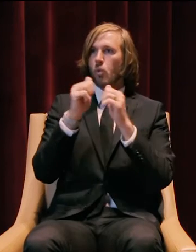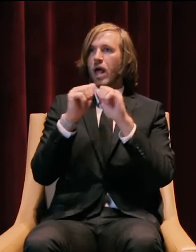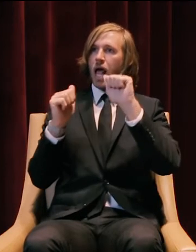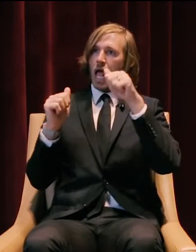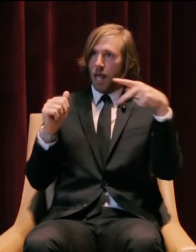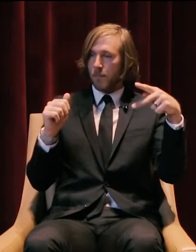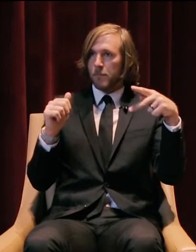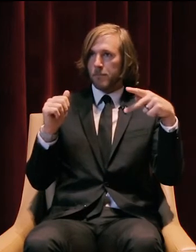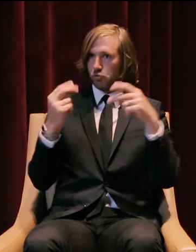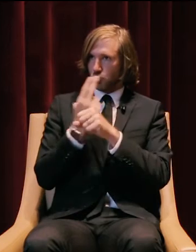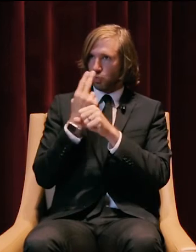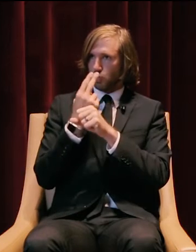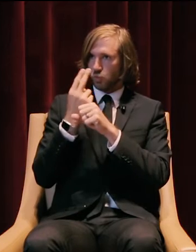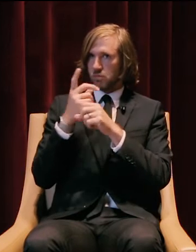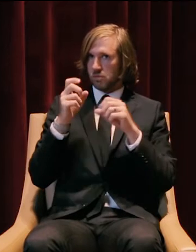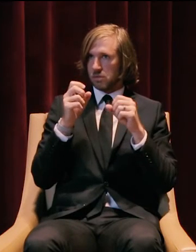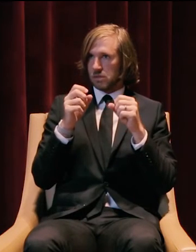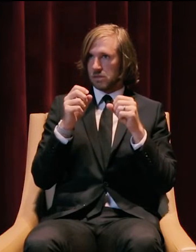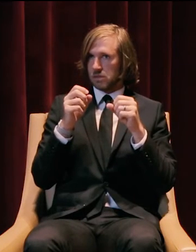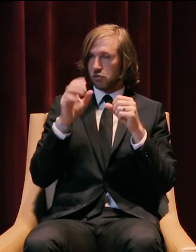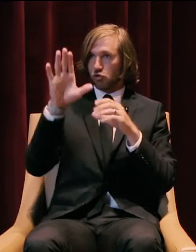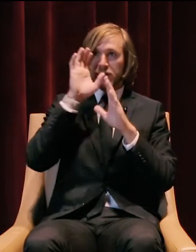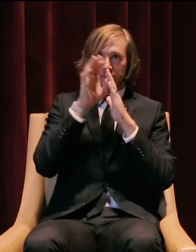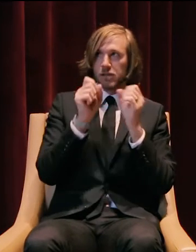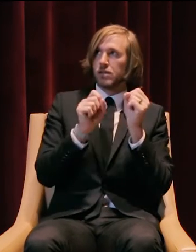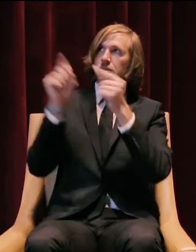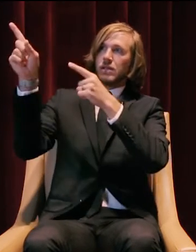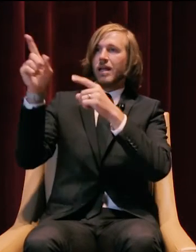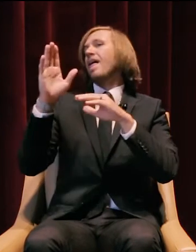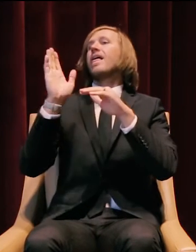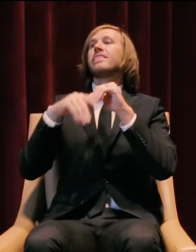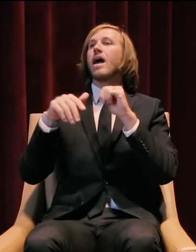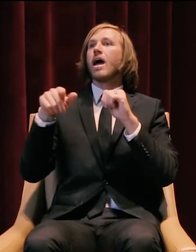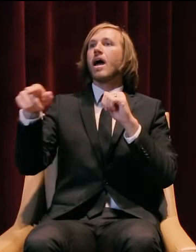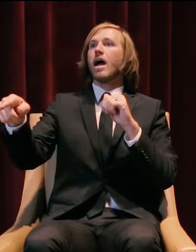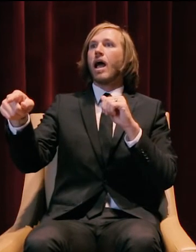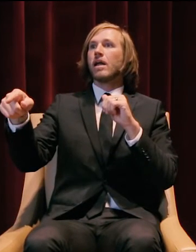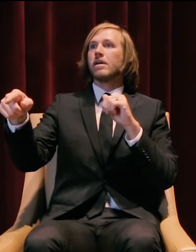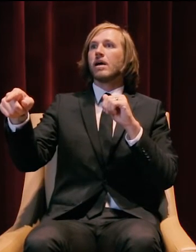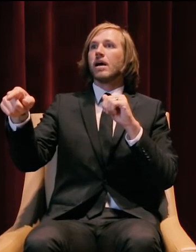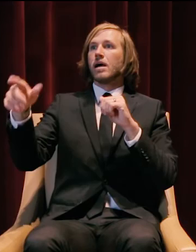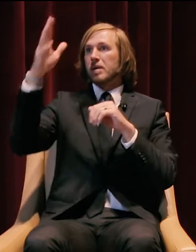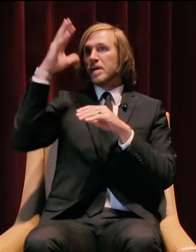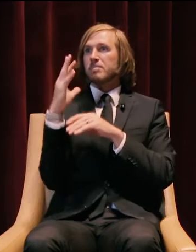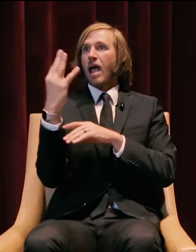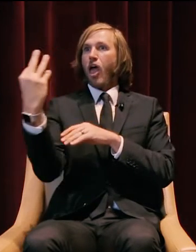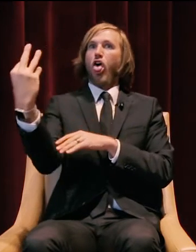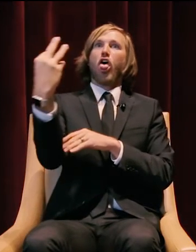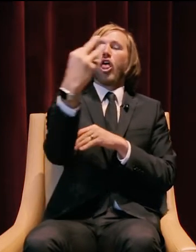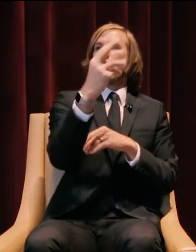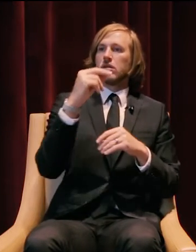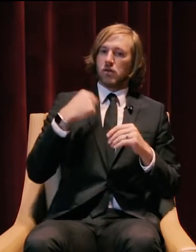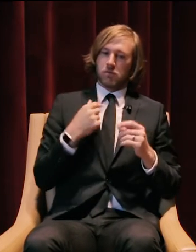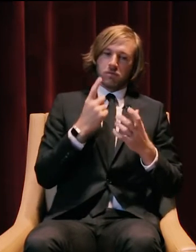app utilized to send in your picture or video rather than having the stadium cameraman shoot it. And